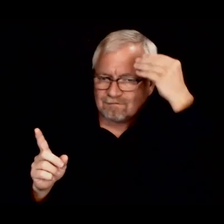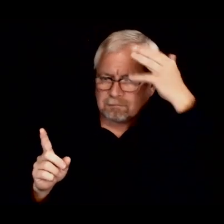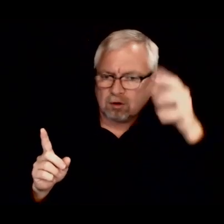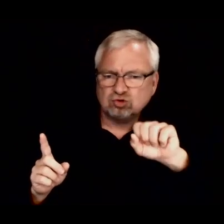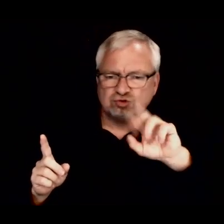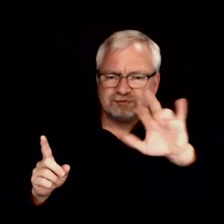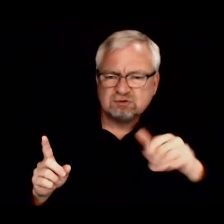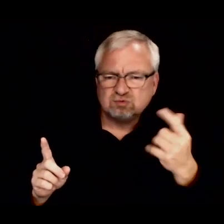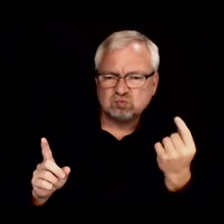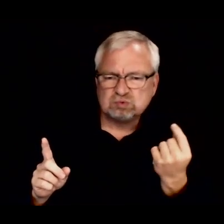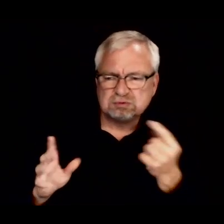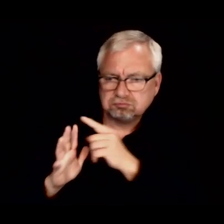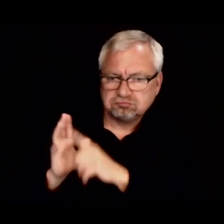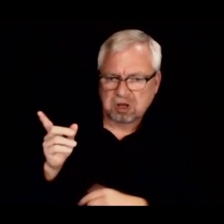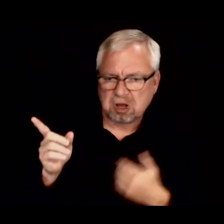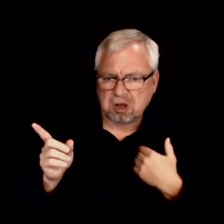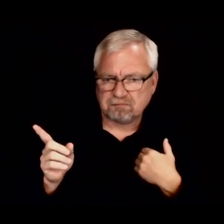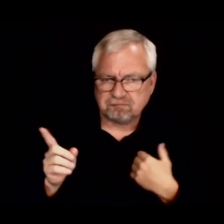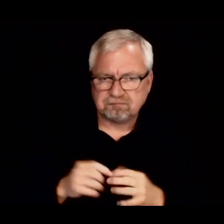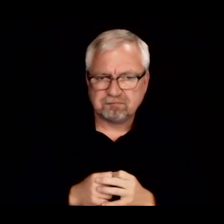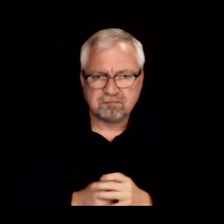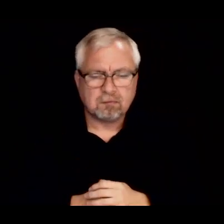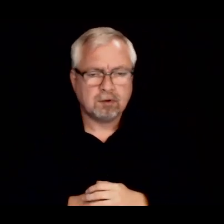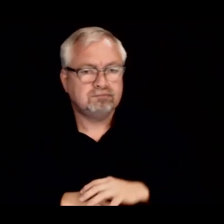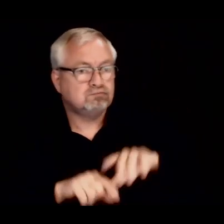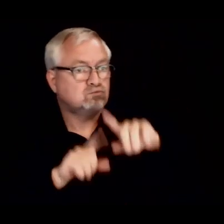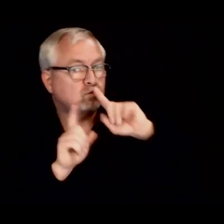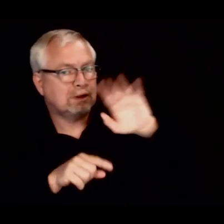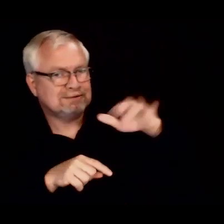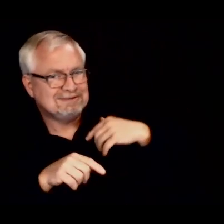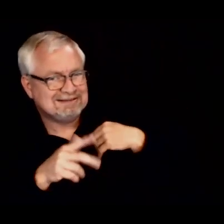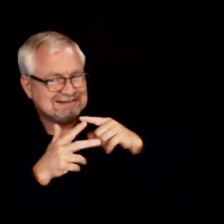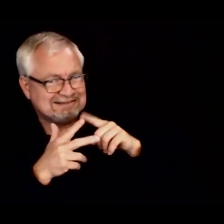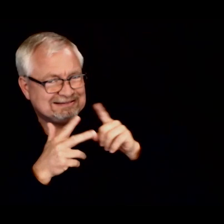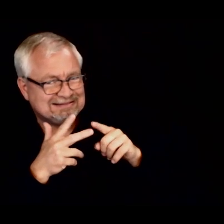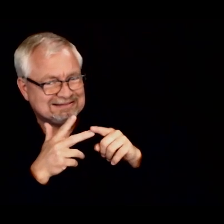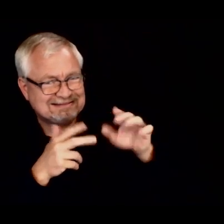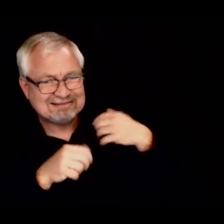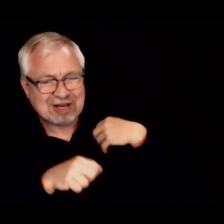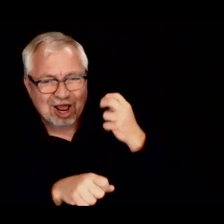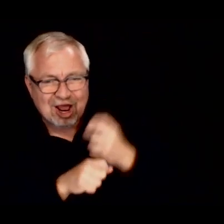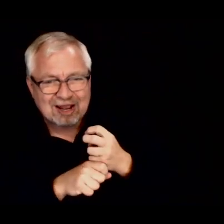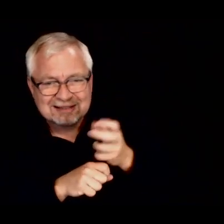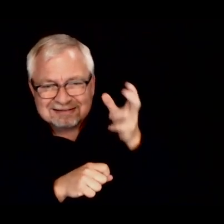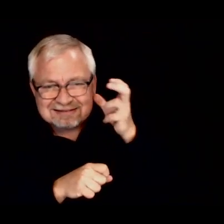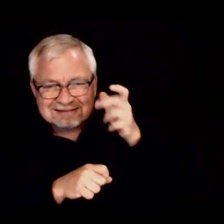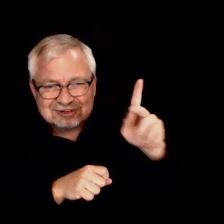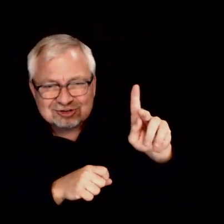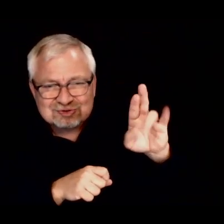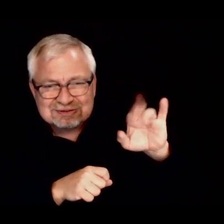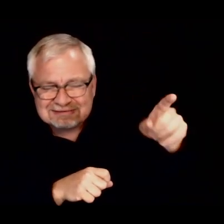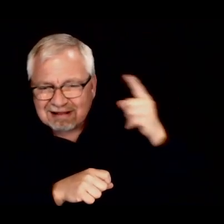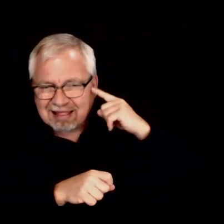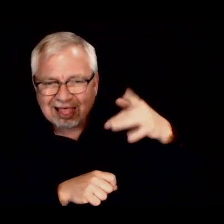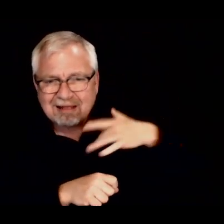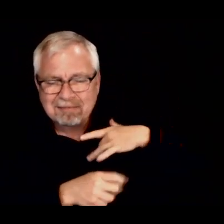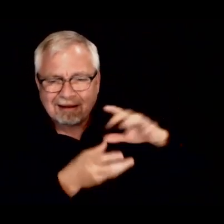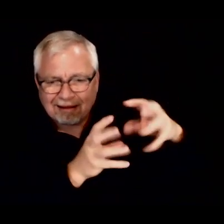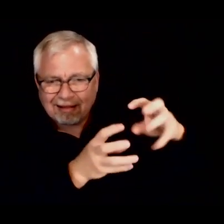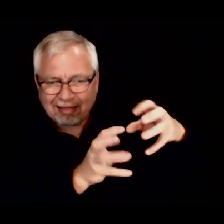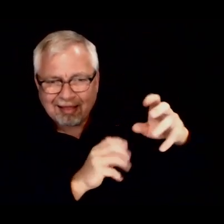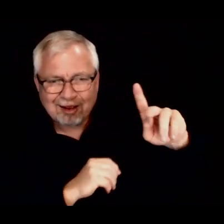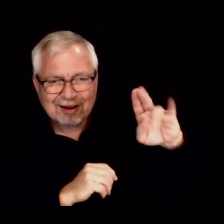Thank you. And then I don't know if others really quickly, we're having trouble hearing Chris. You were breaking up a bit when you talked about how testing numbers are now